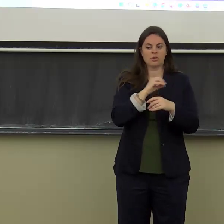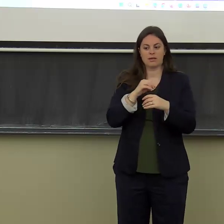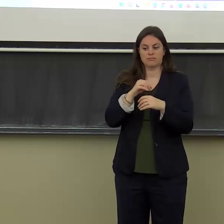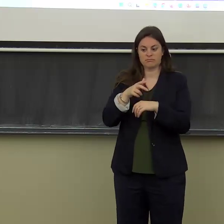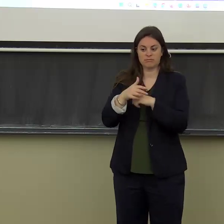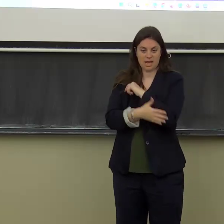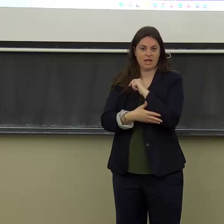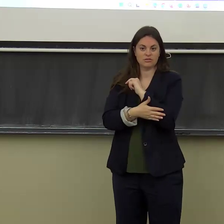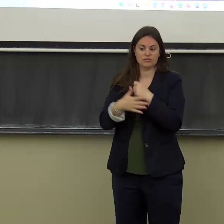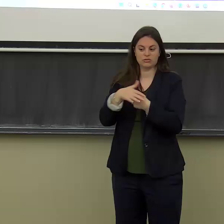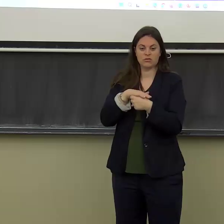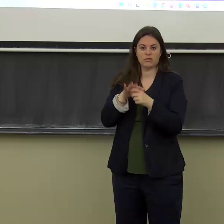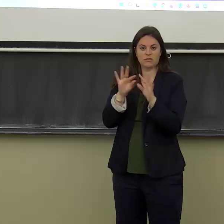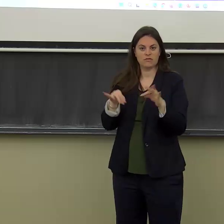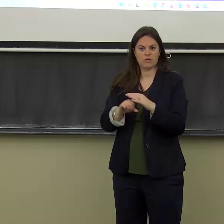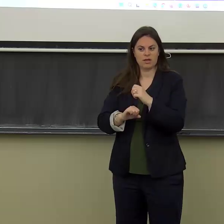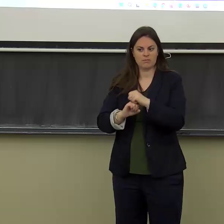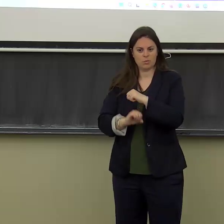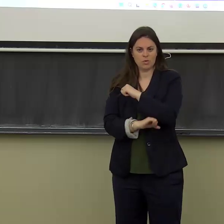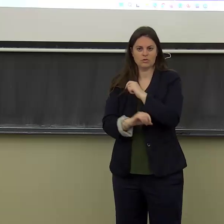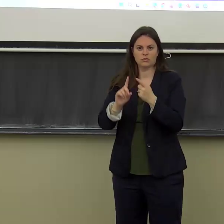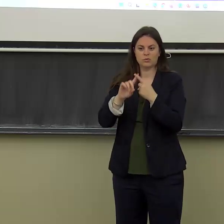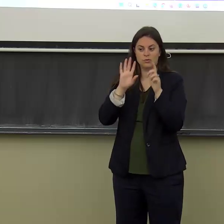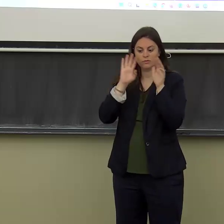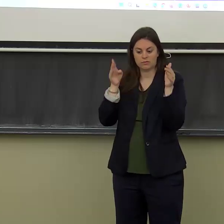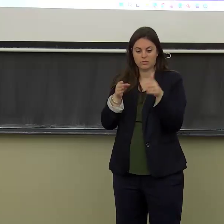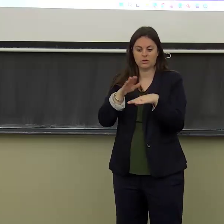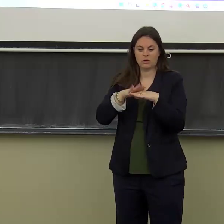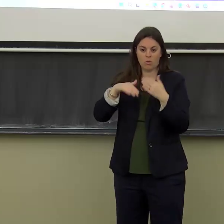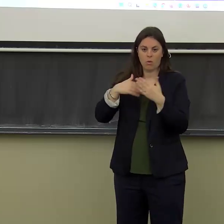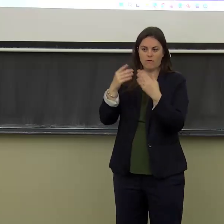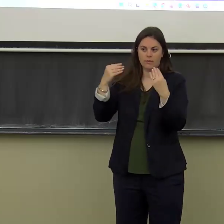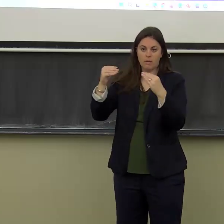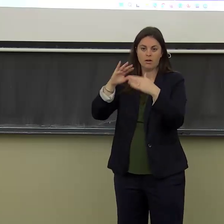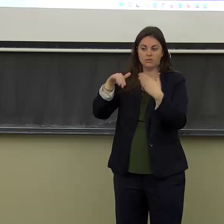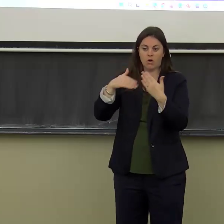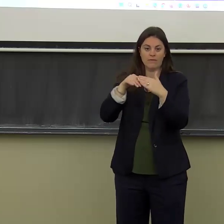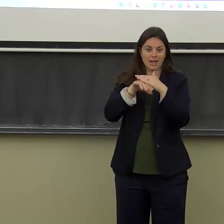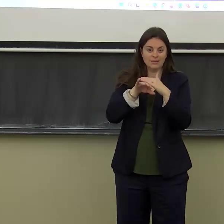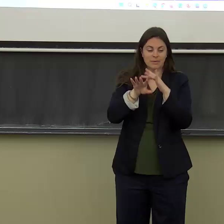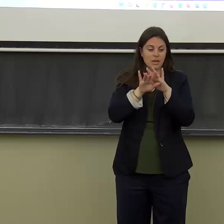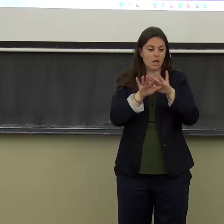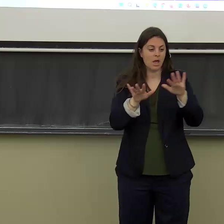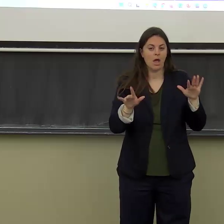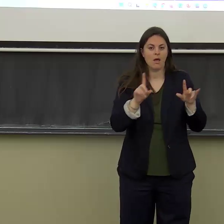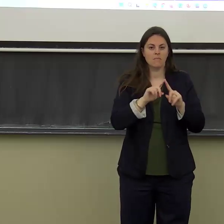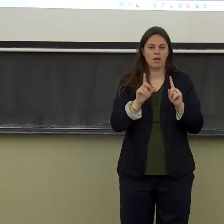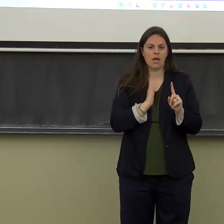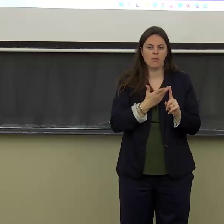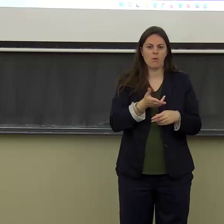around markets and around accessibility, all of the good. It has consistently reduced our own